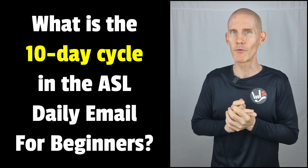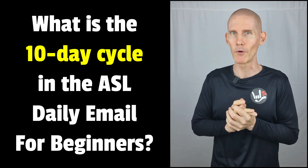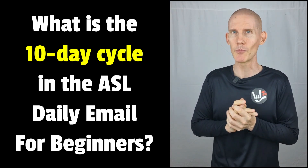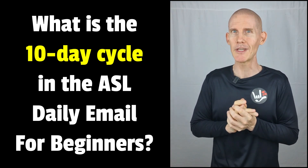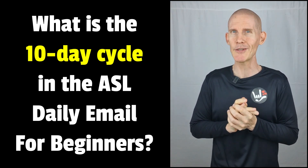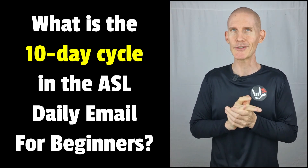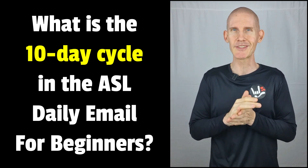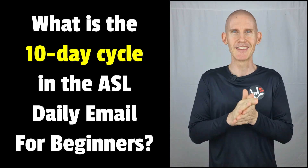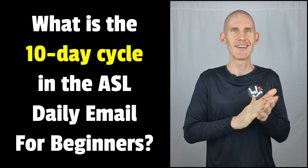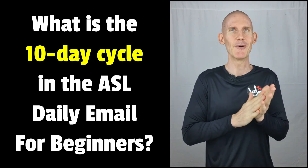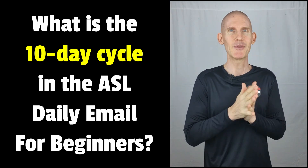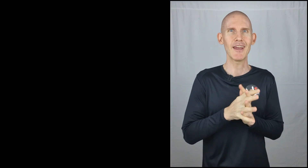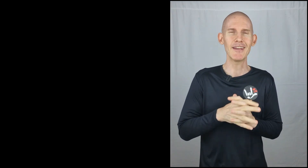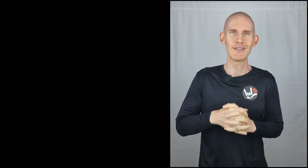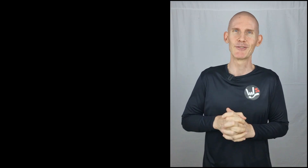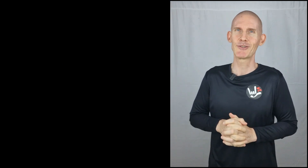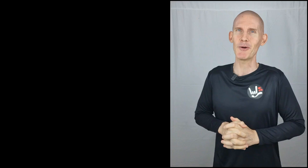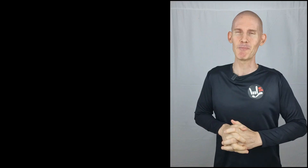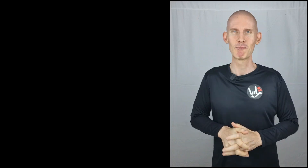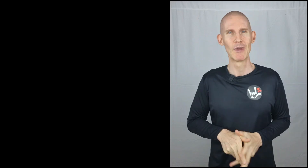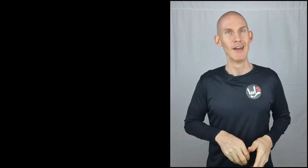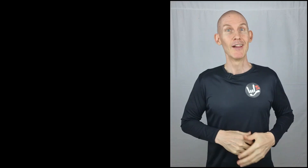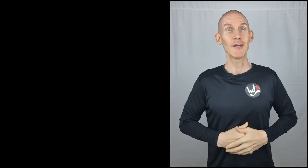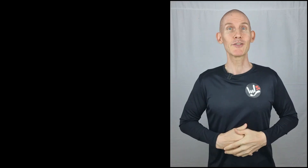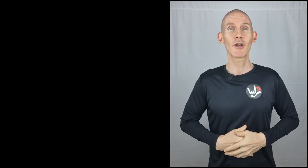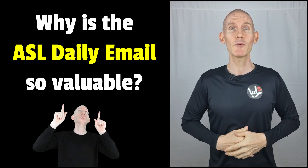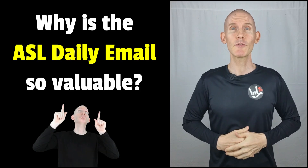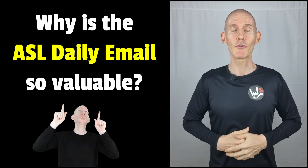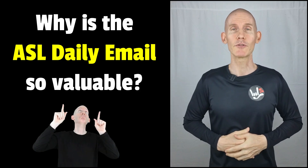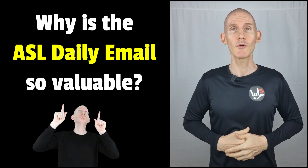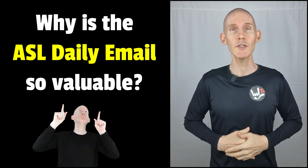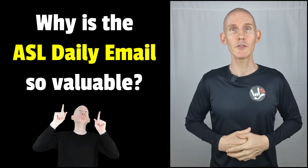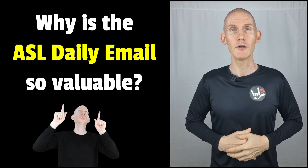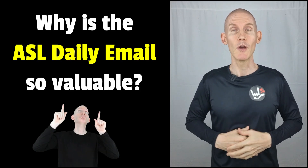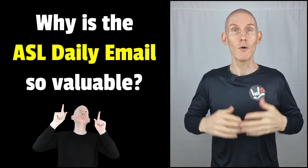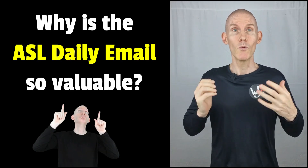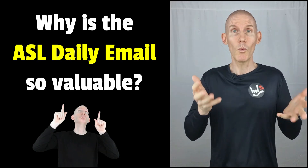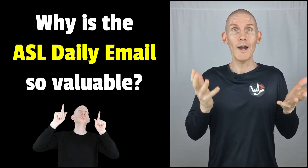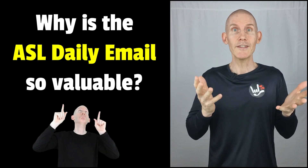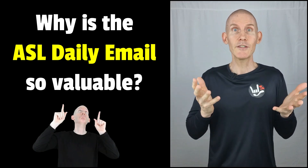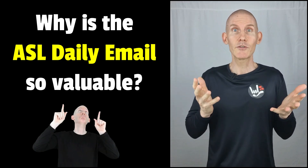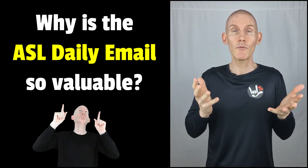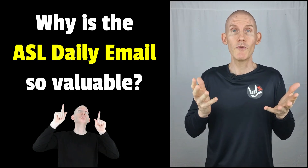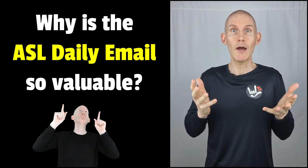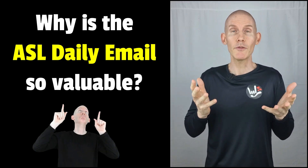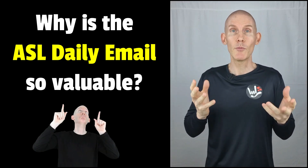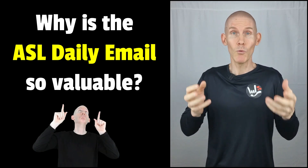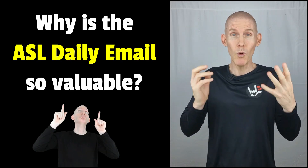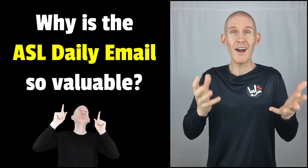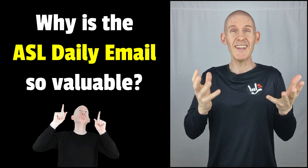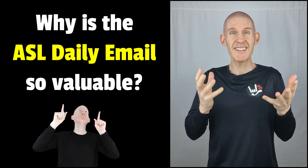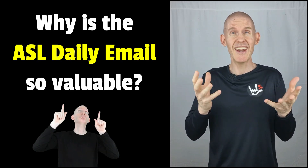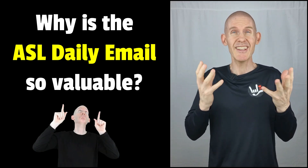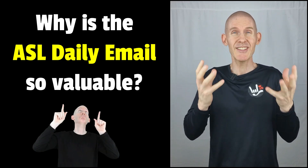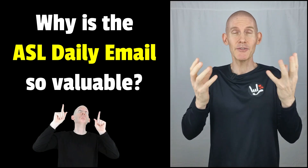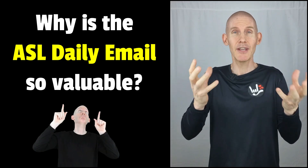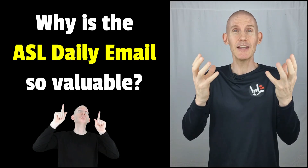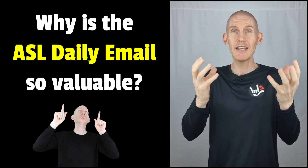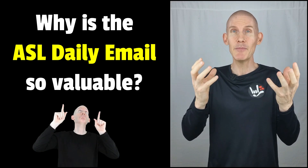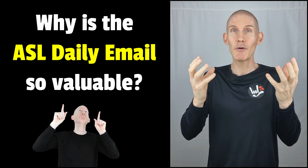for beginners? Okay, so let's start with the first question. Why is it so valuable? Why is the ASL Daily email